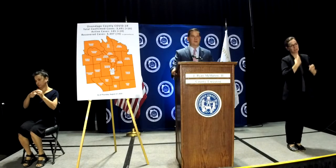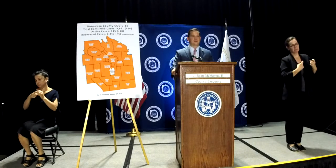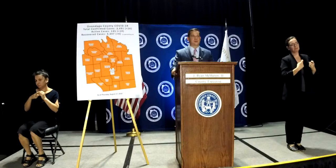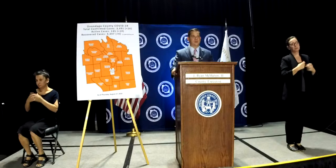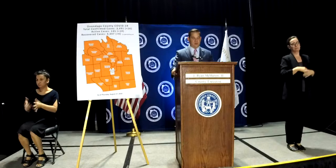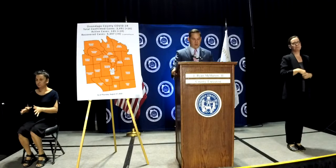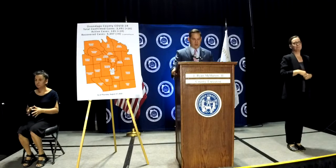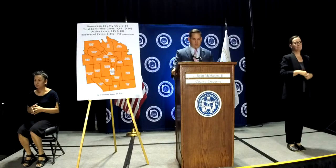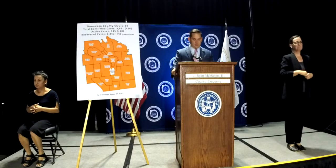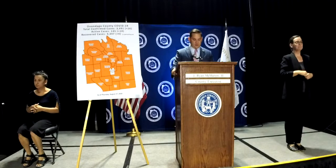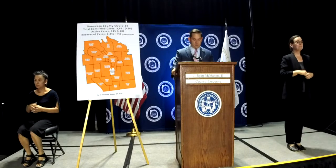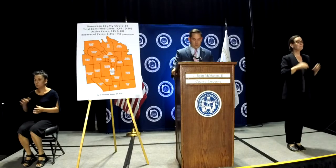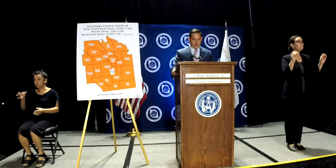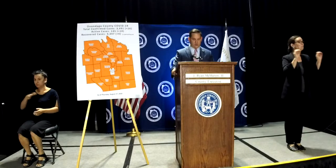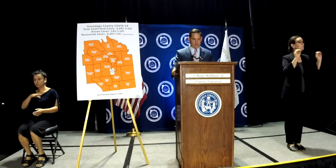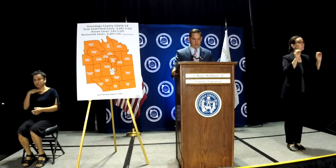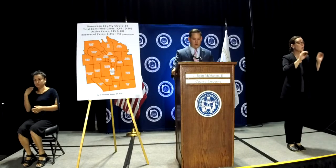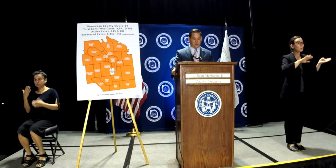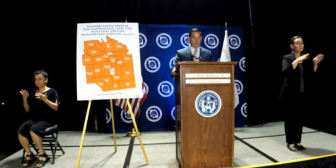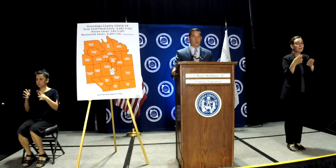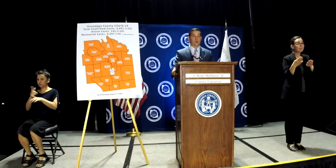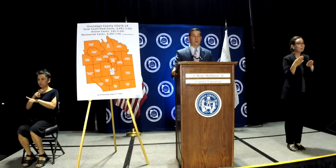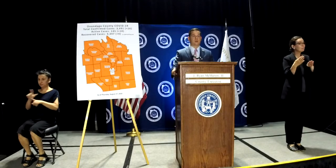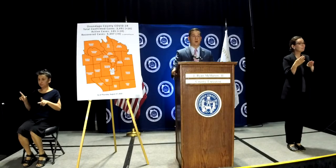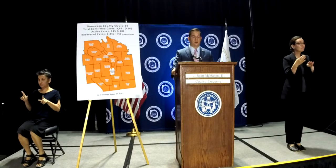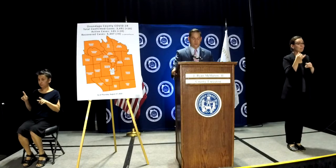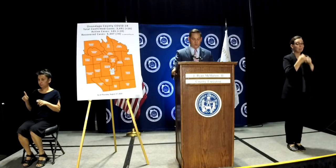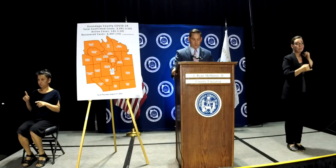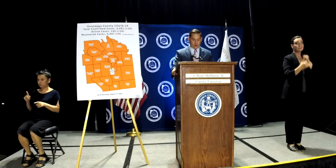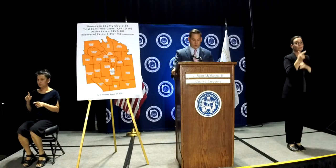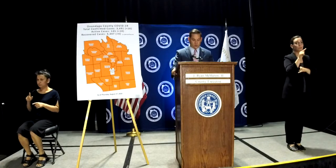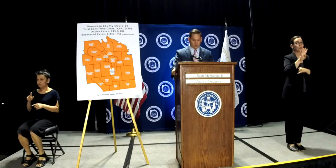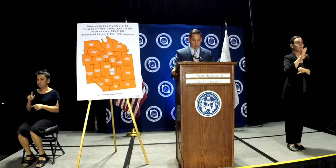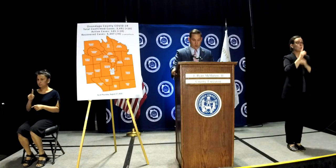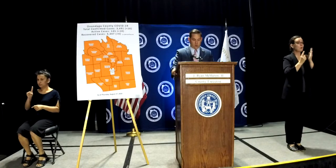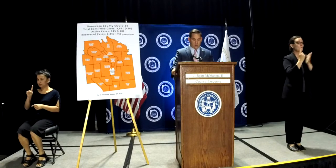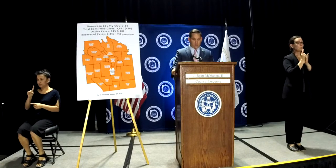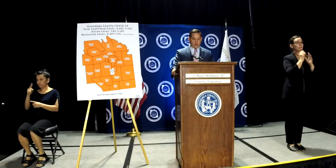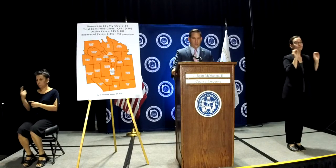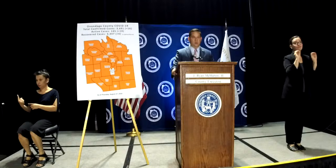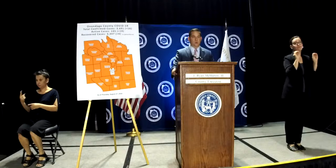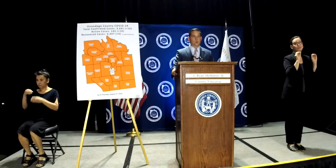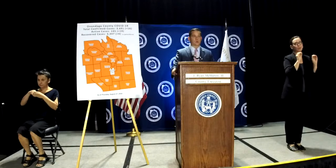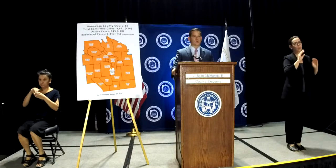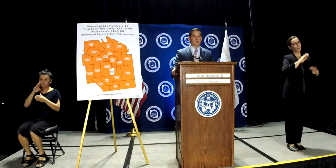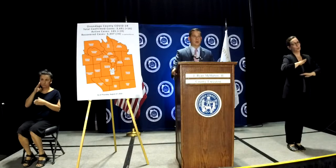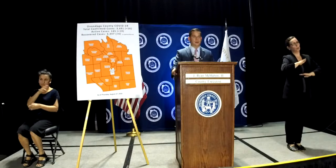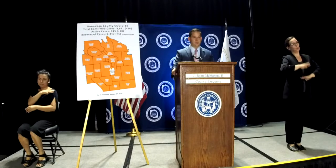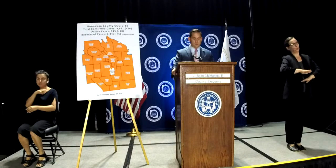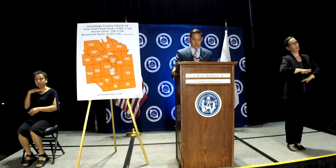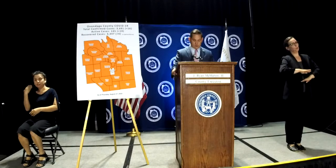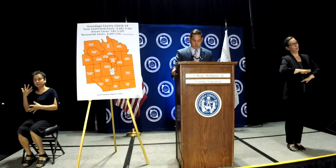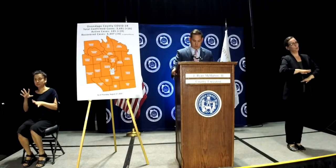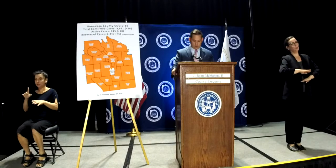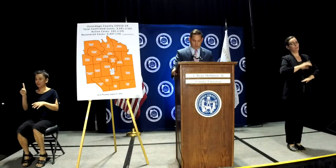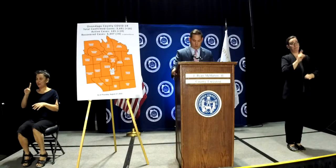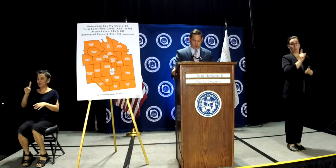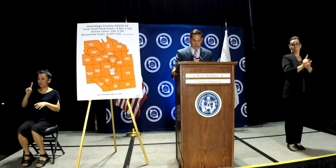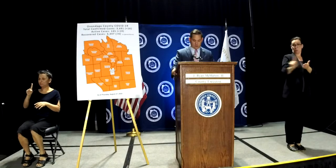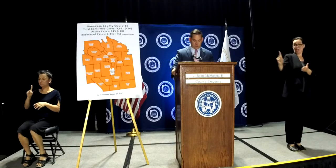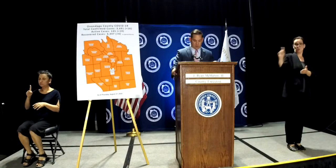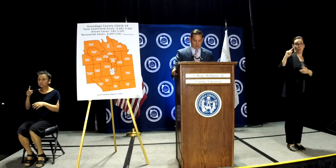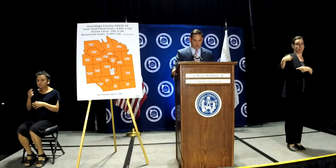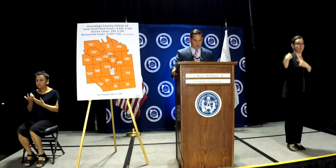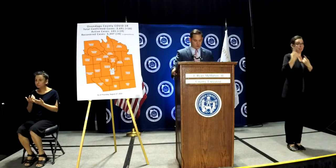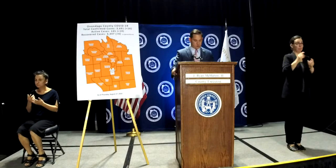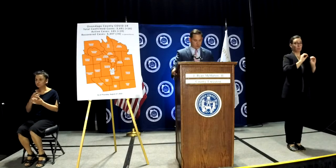new deaths over the last 24 hours, over the week so far. So very good news. So far in